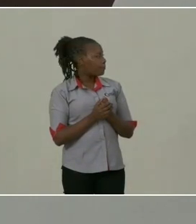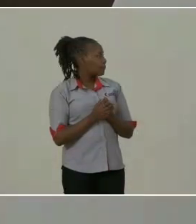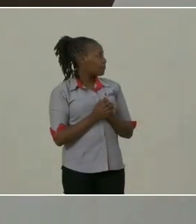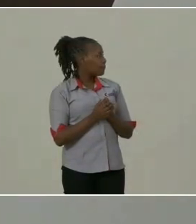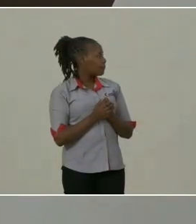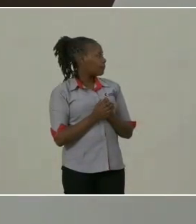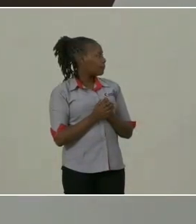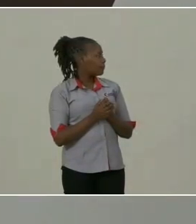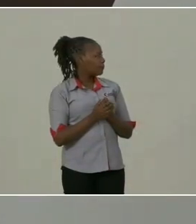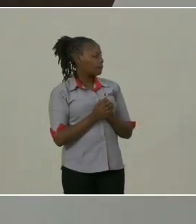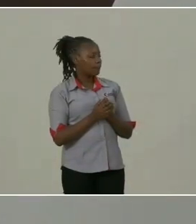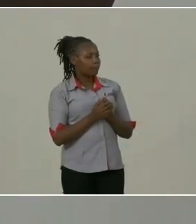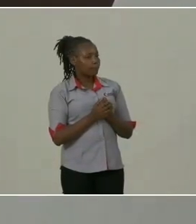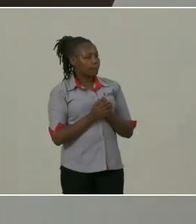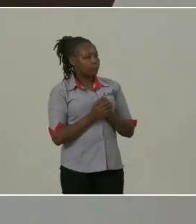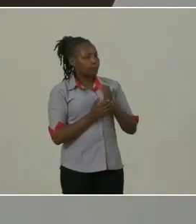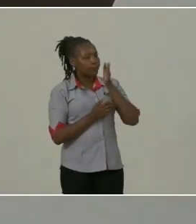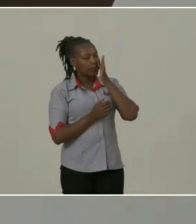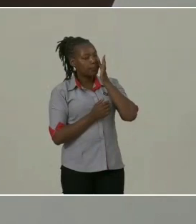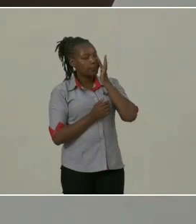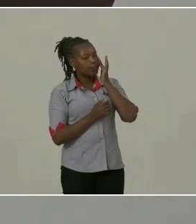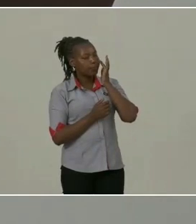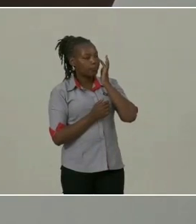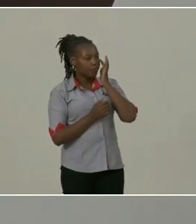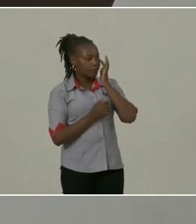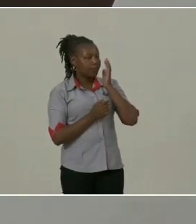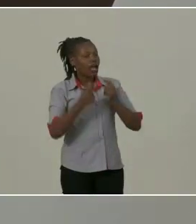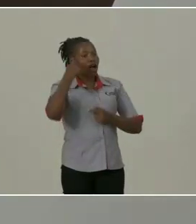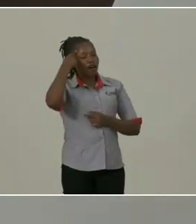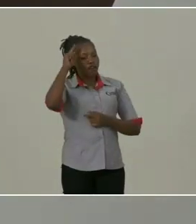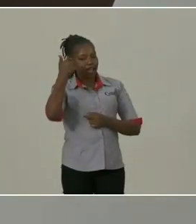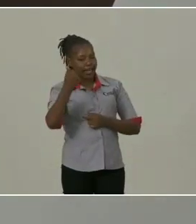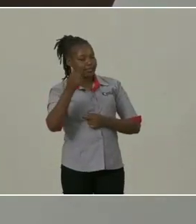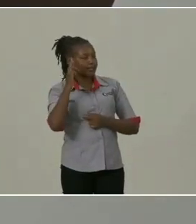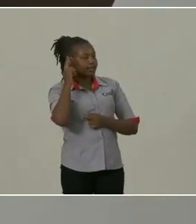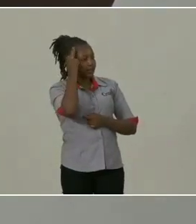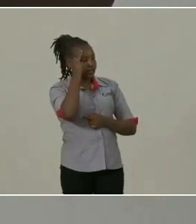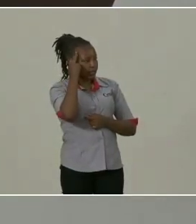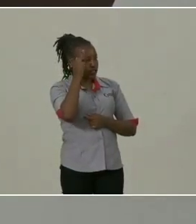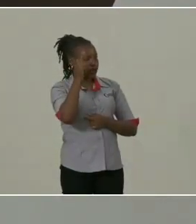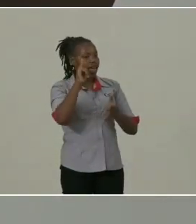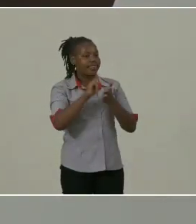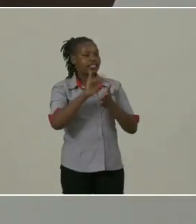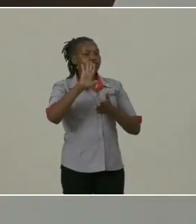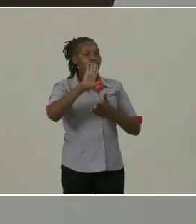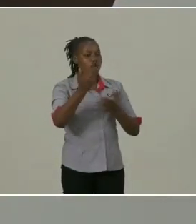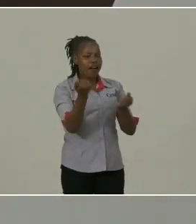But there's also another point. If for any reason your vehicle is written